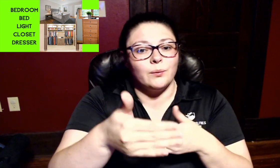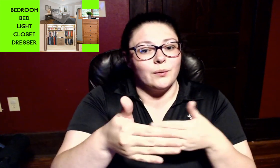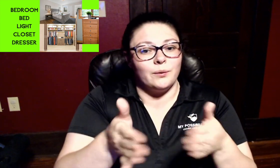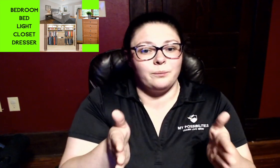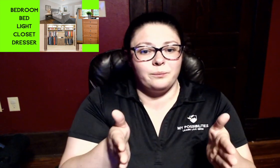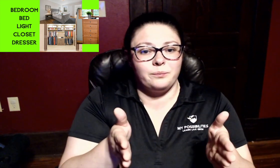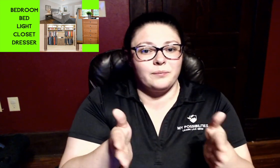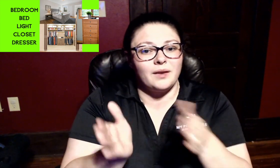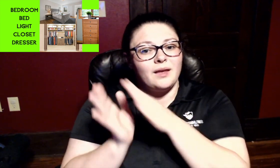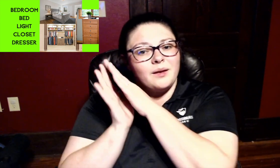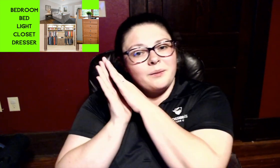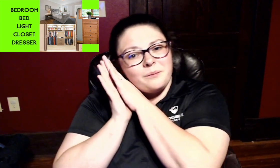room,